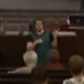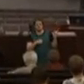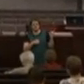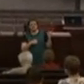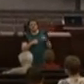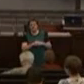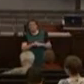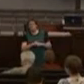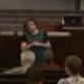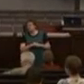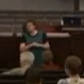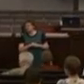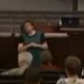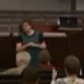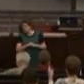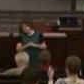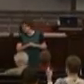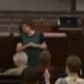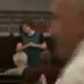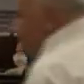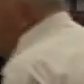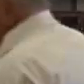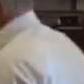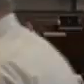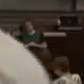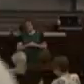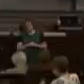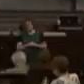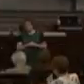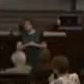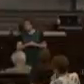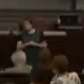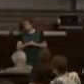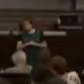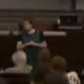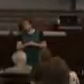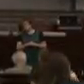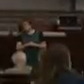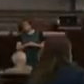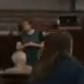It's a 3-hour presentation. It'll start at 6. Yeah.